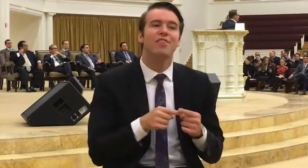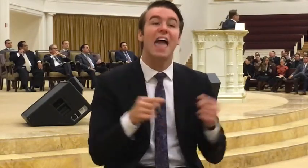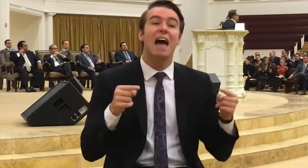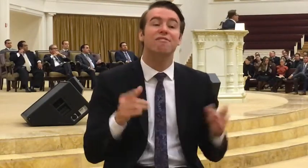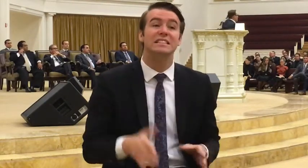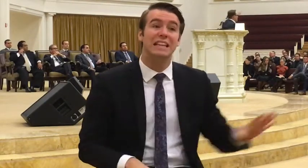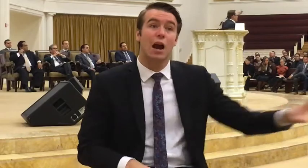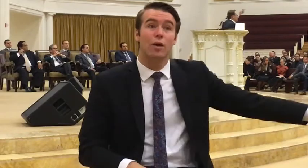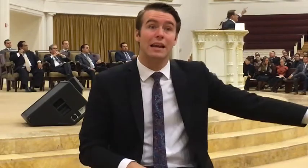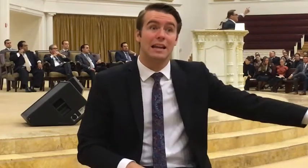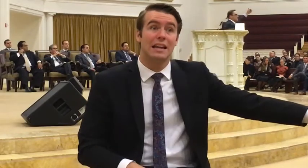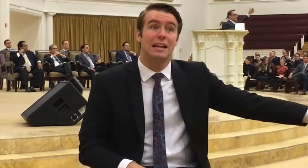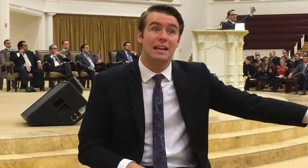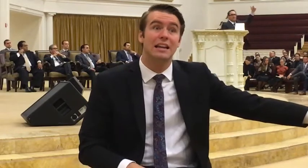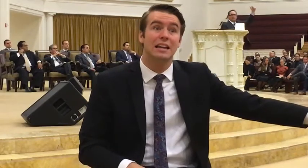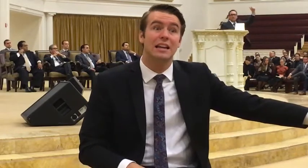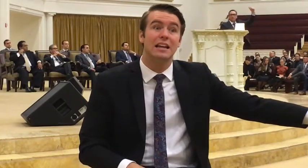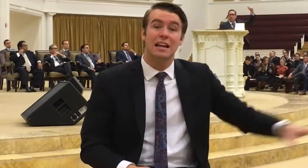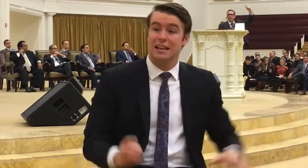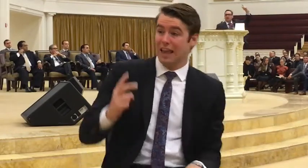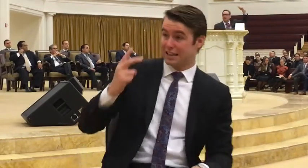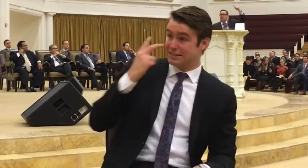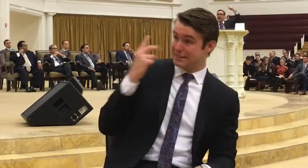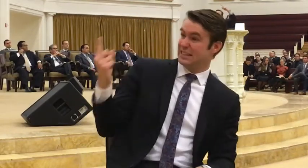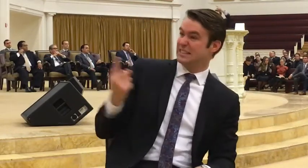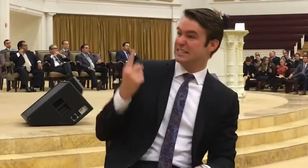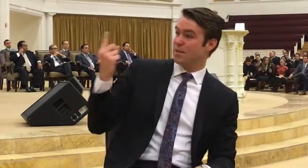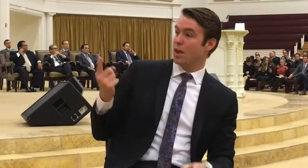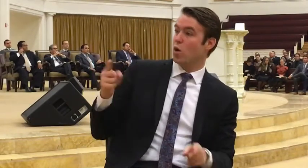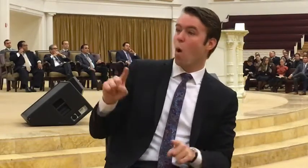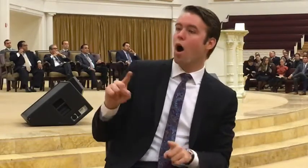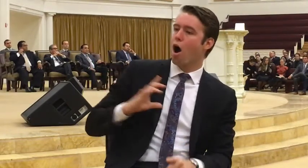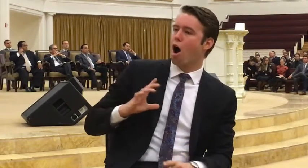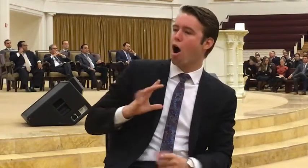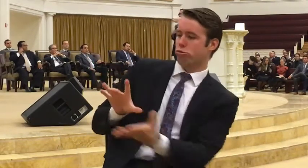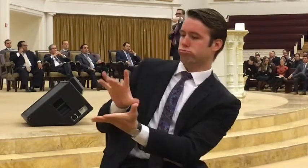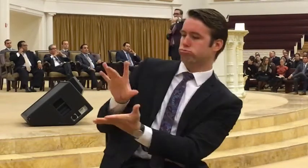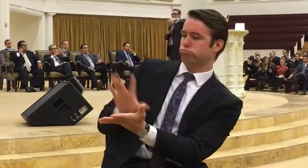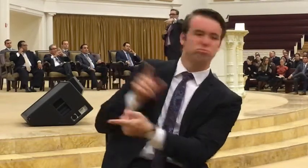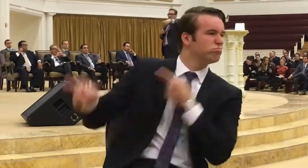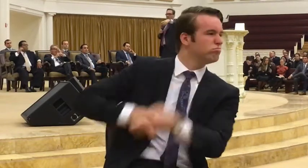adversary can see something going on and get an advantage of the people of God.